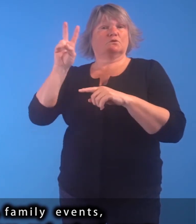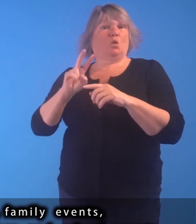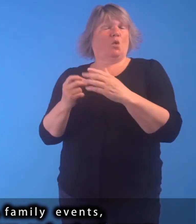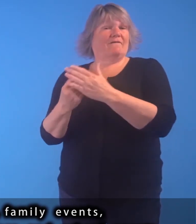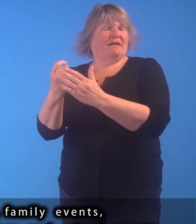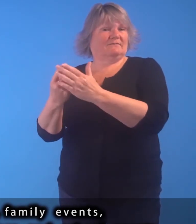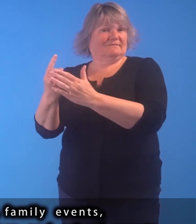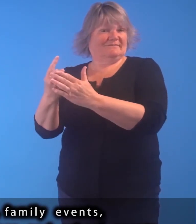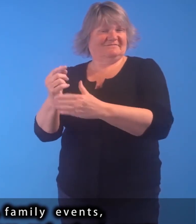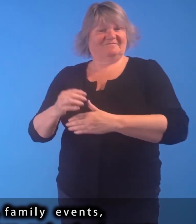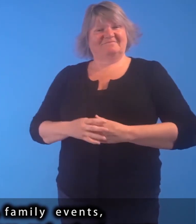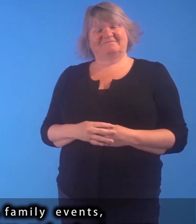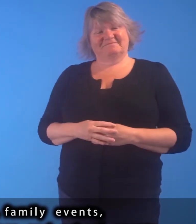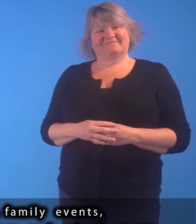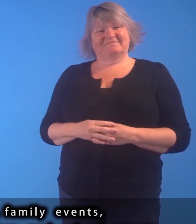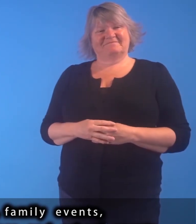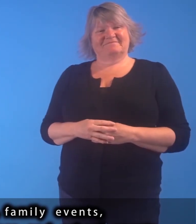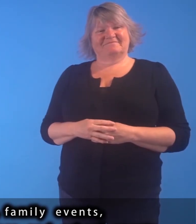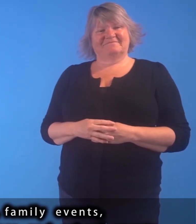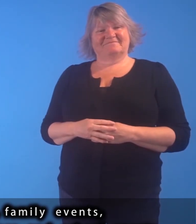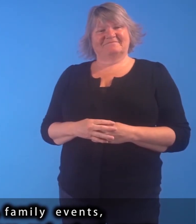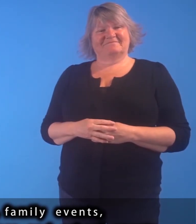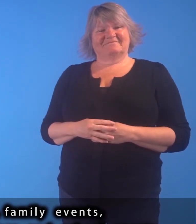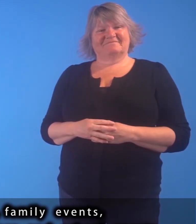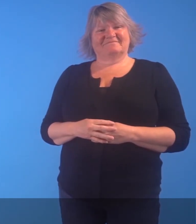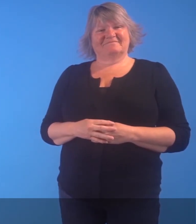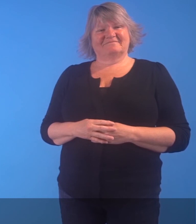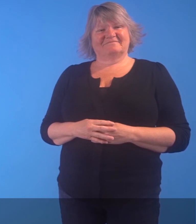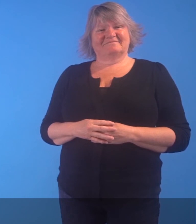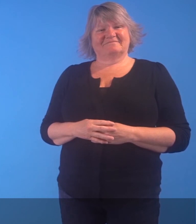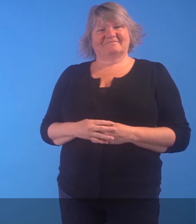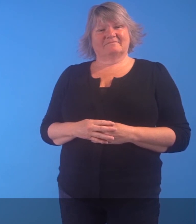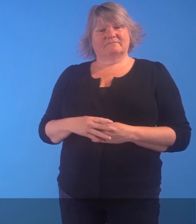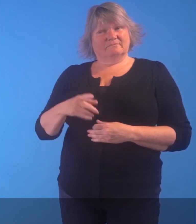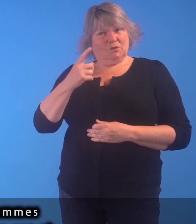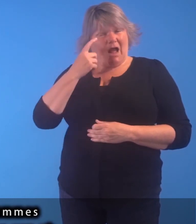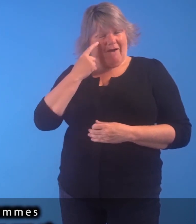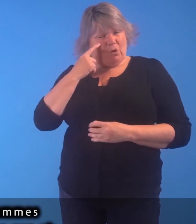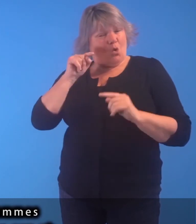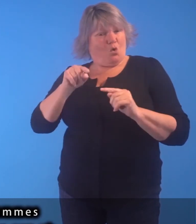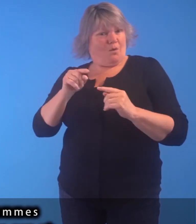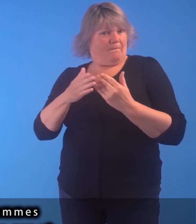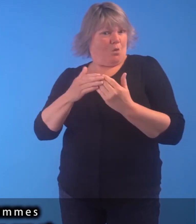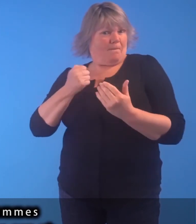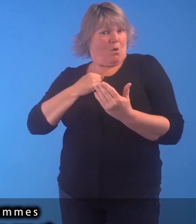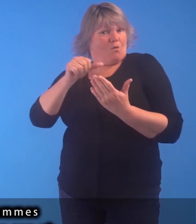enjoyed not only by the Reeds themselves, but also by their staff.